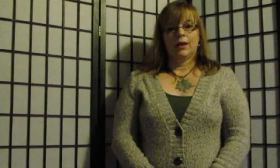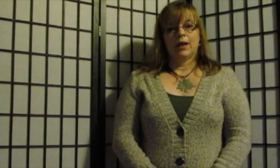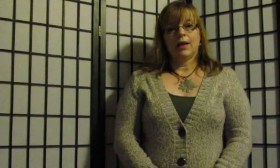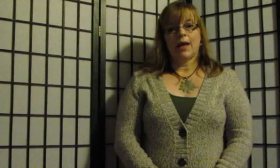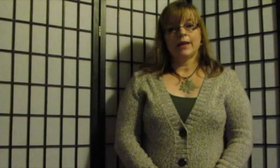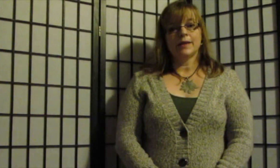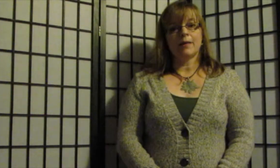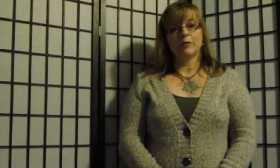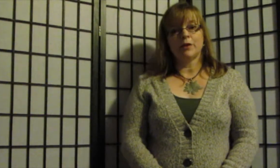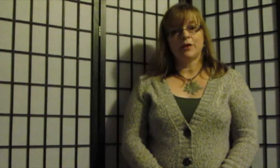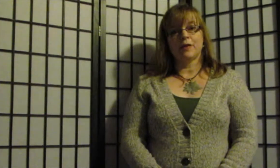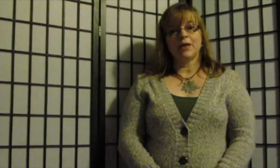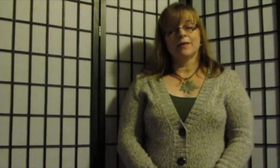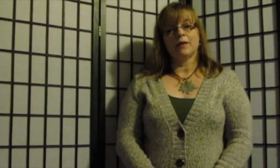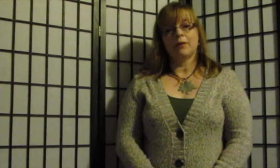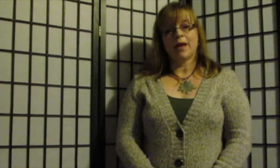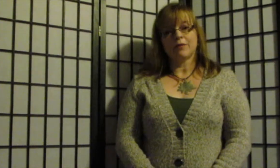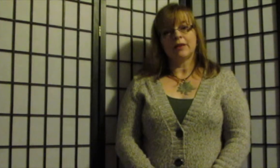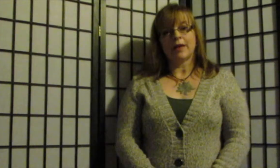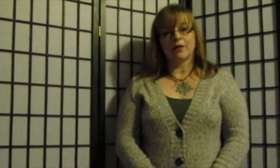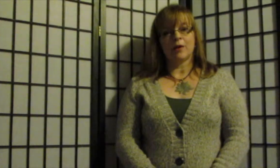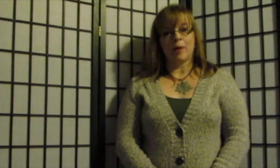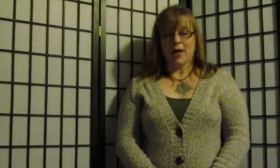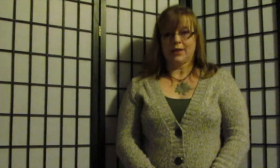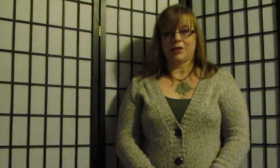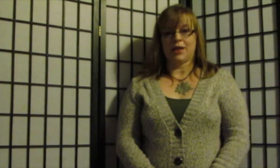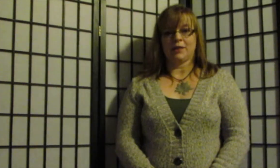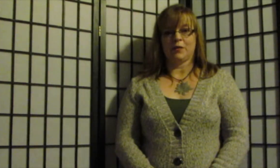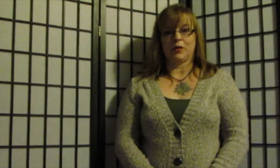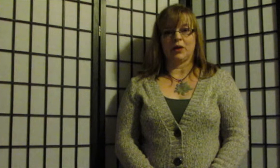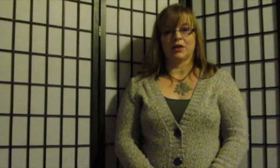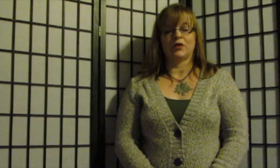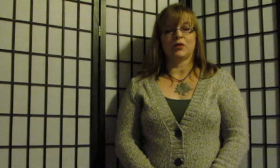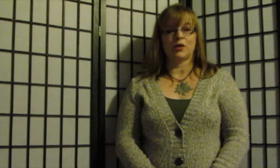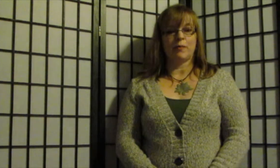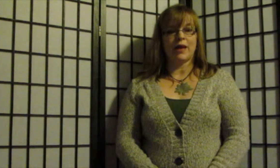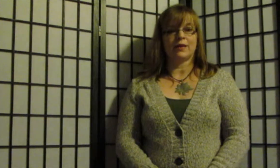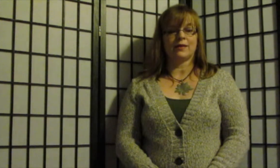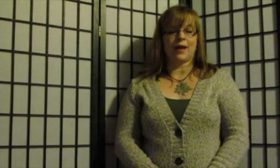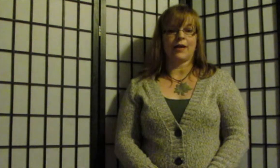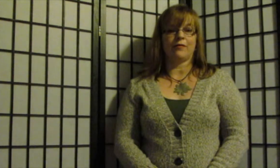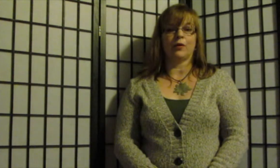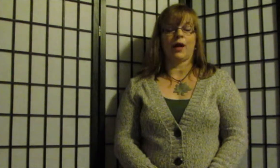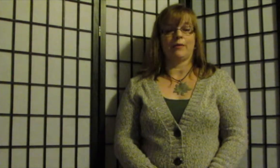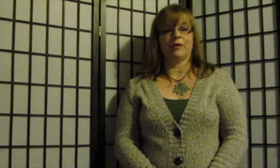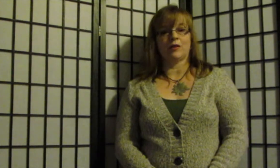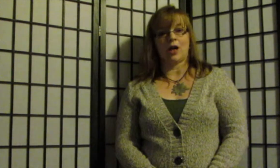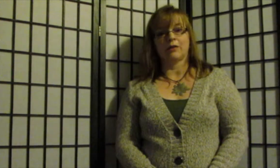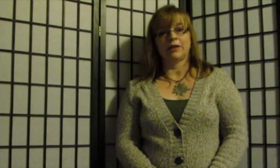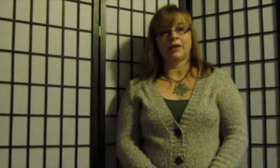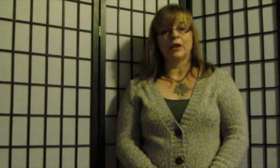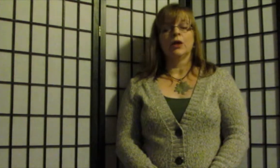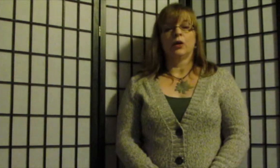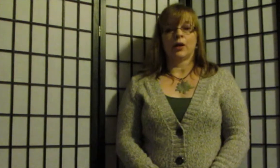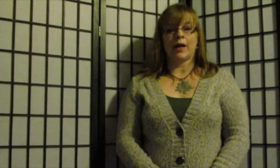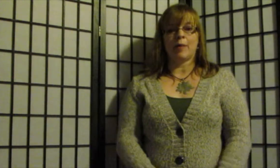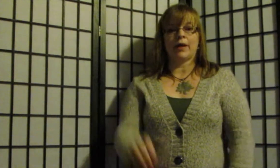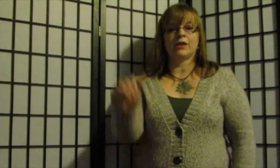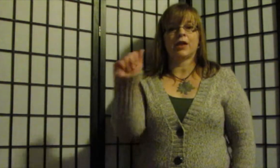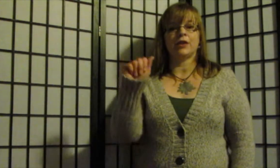A lot of times we do things that we have to later apologize for. So to make the sign for I'm sorry or I apologize, you